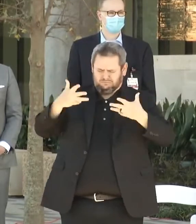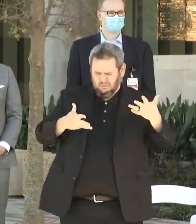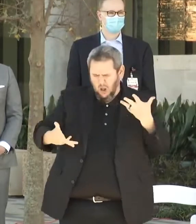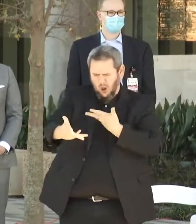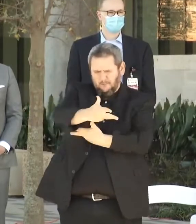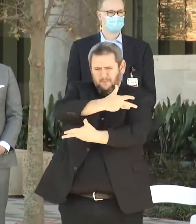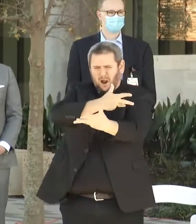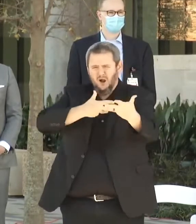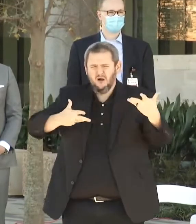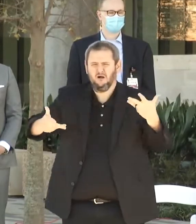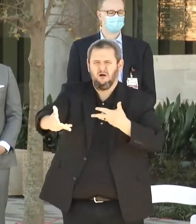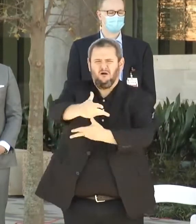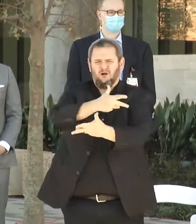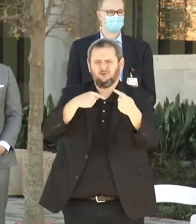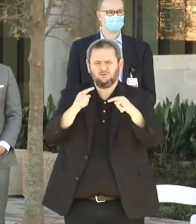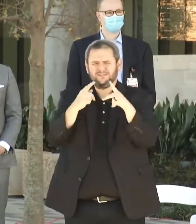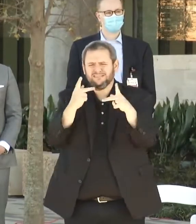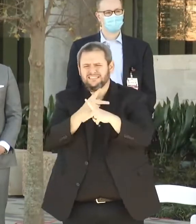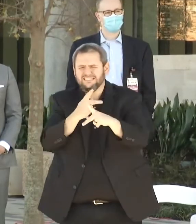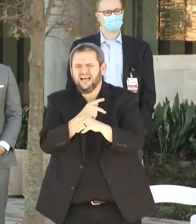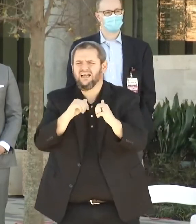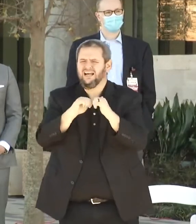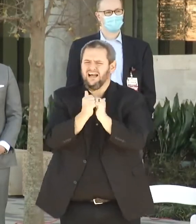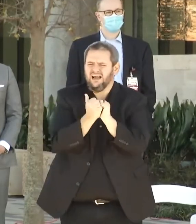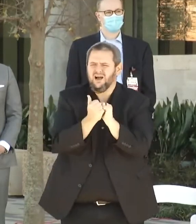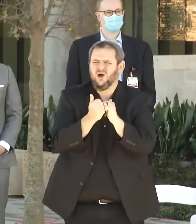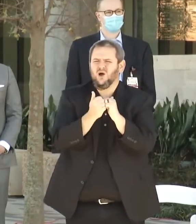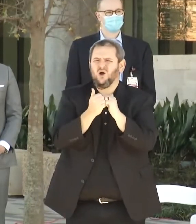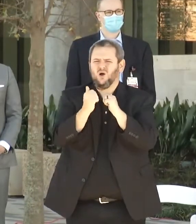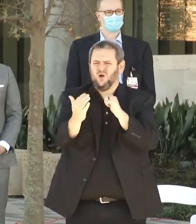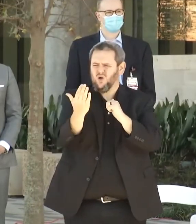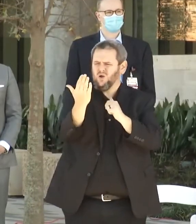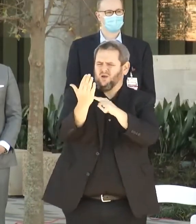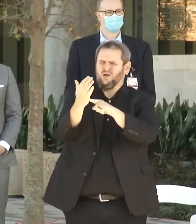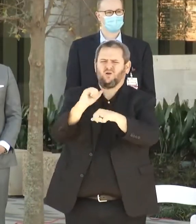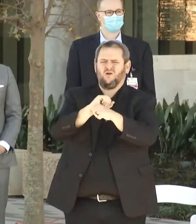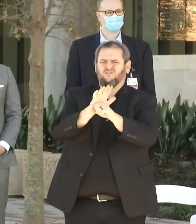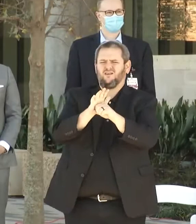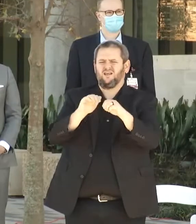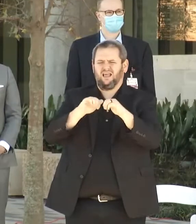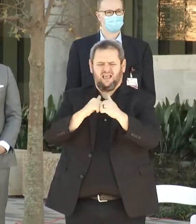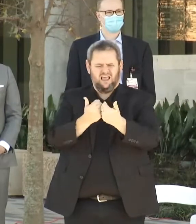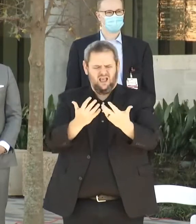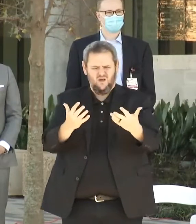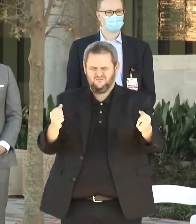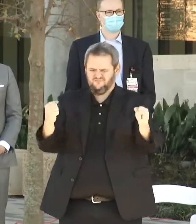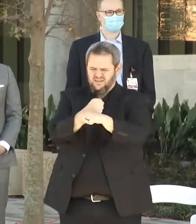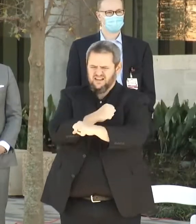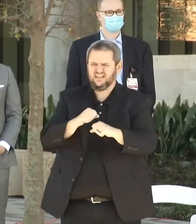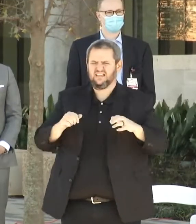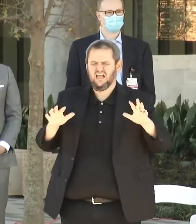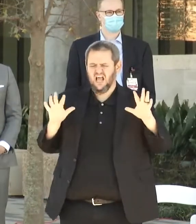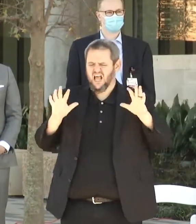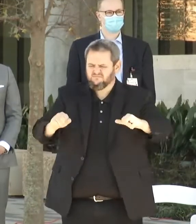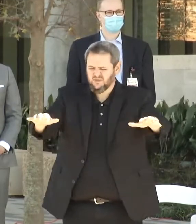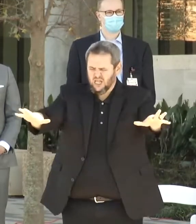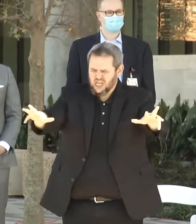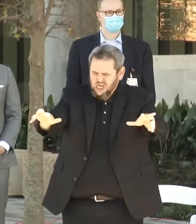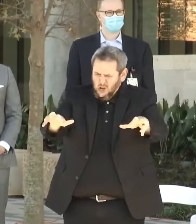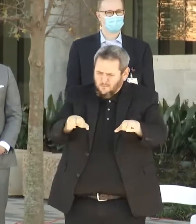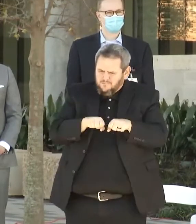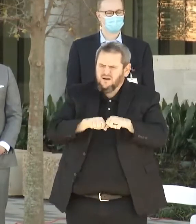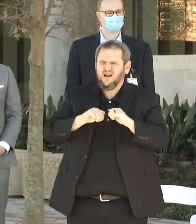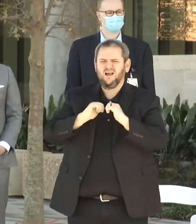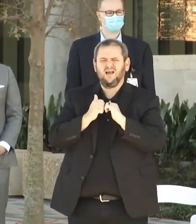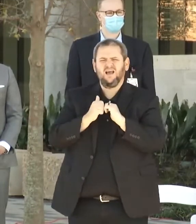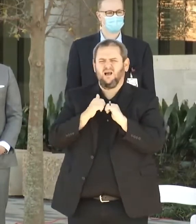determining the best way to combat this disease. If we look back to March of this year, we had minimal testing, we were uncertain